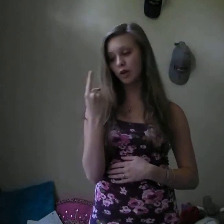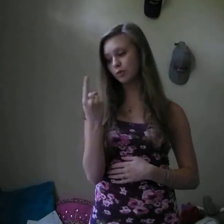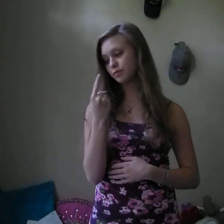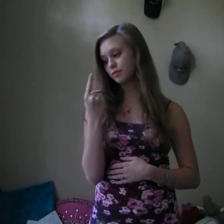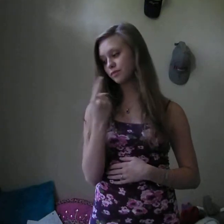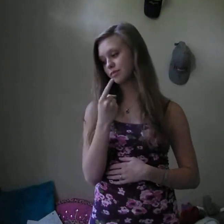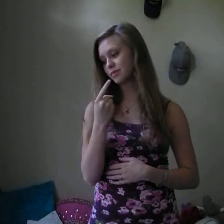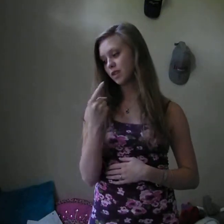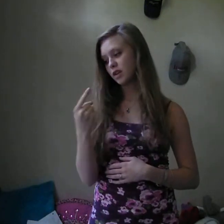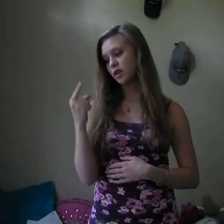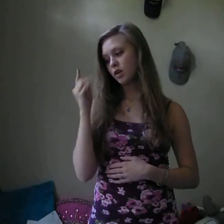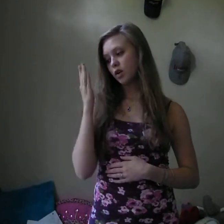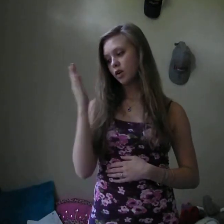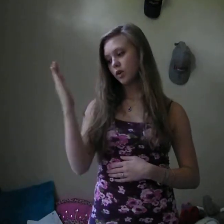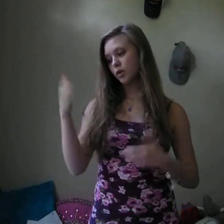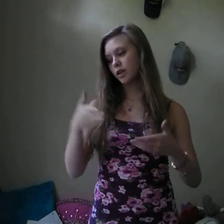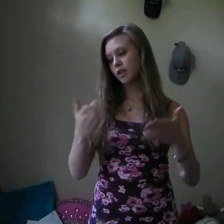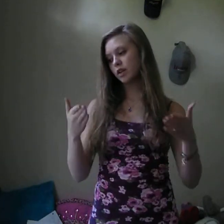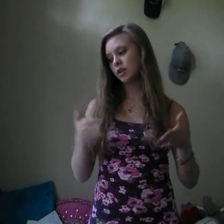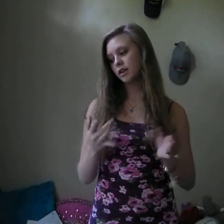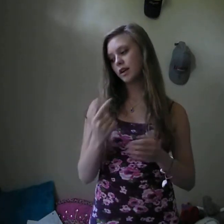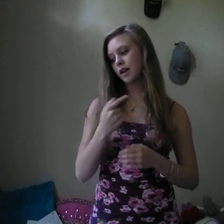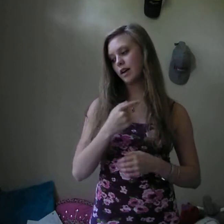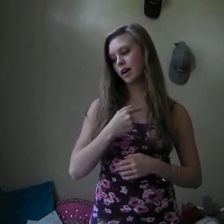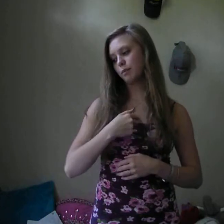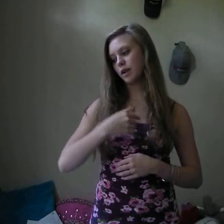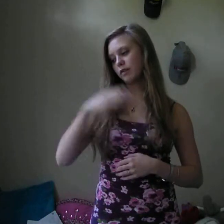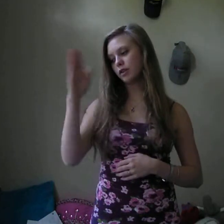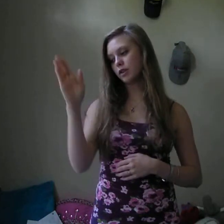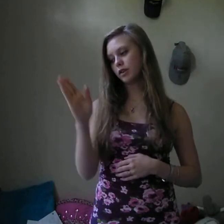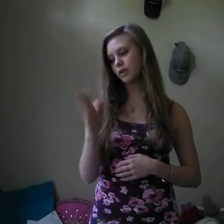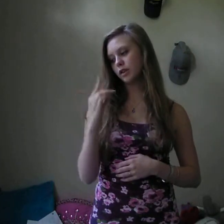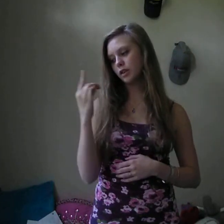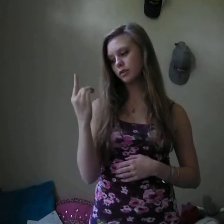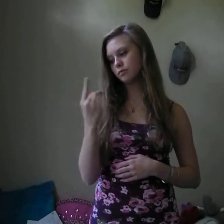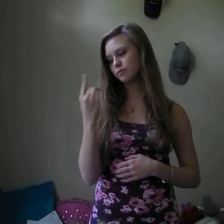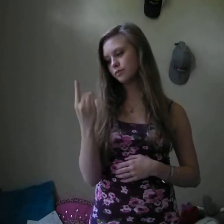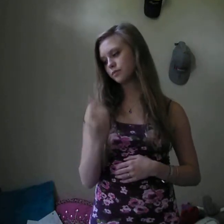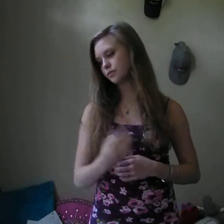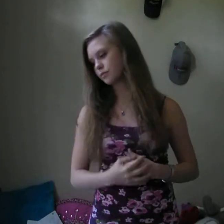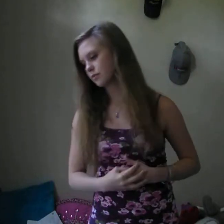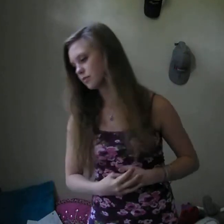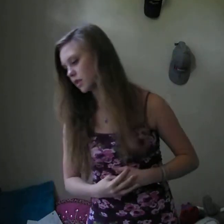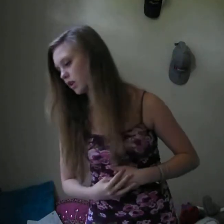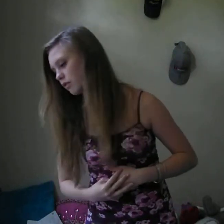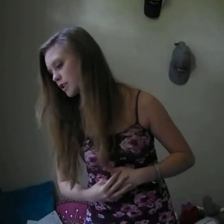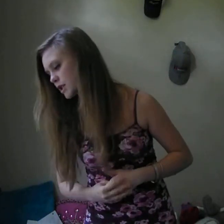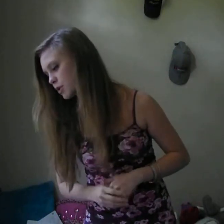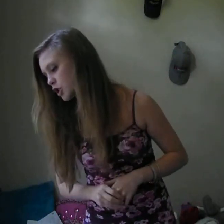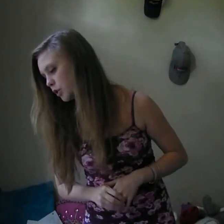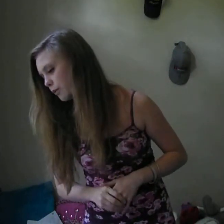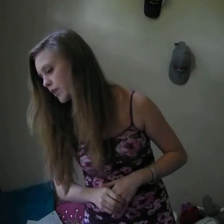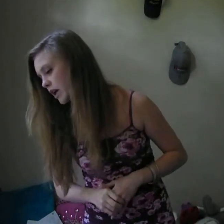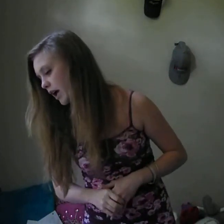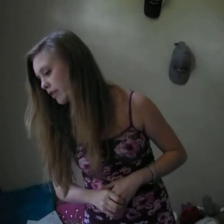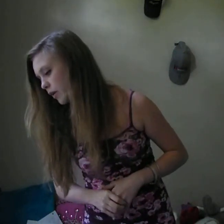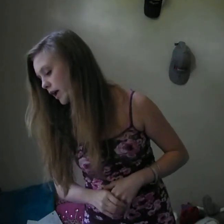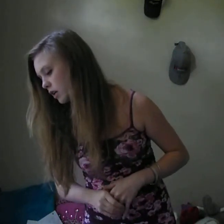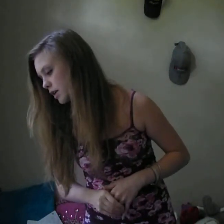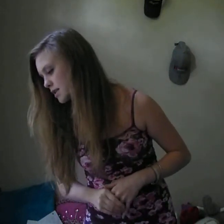Alone. You're here, and I'm never alone. Verse number 2. And though I cannot